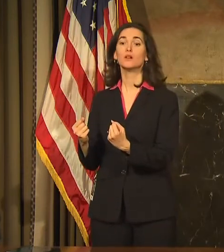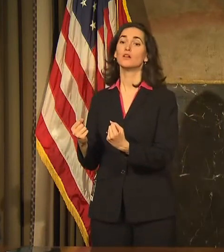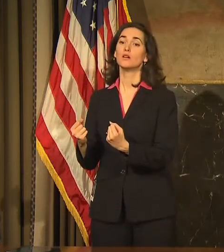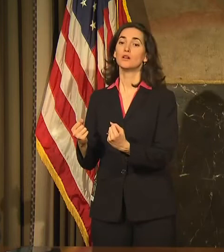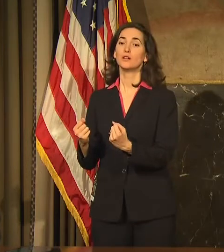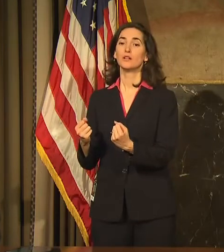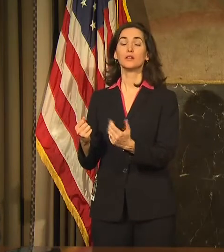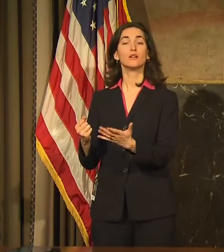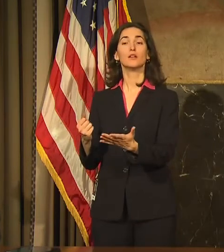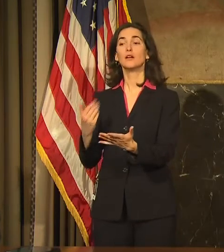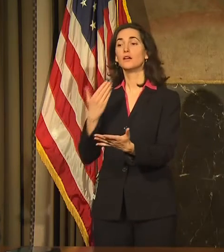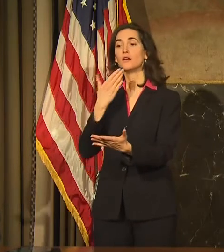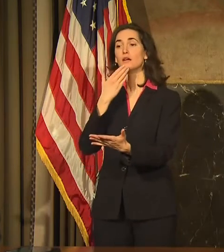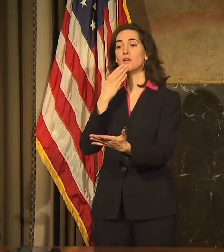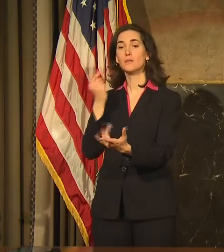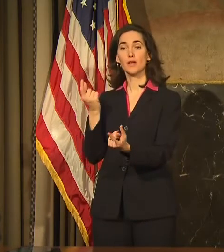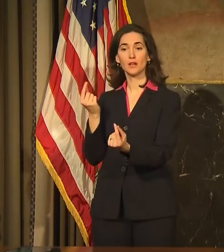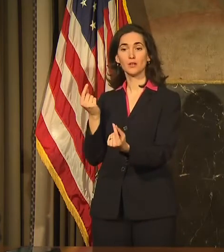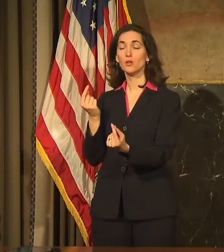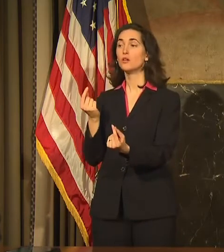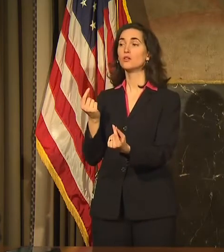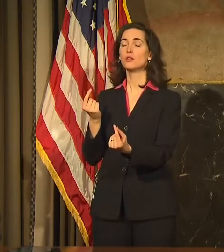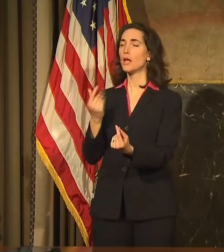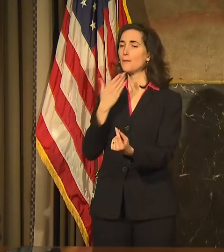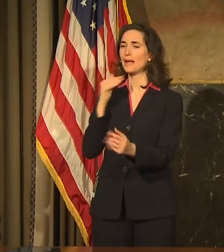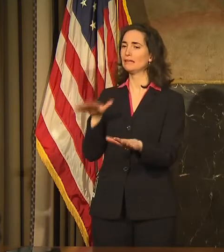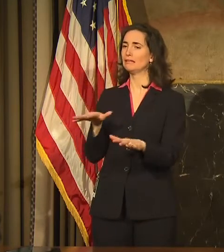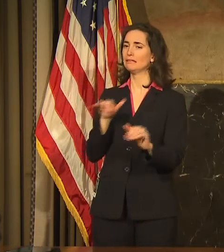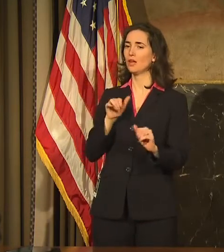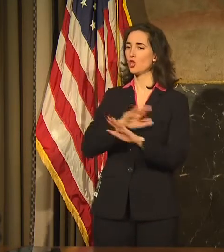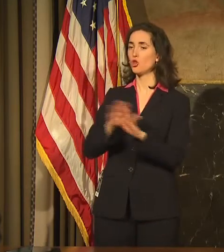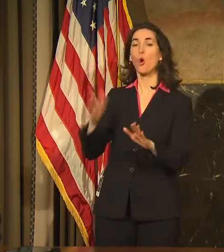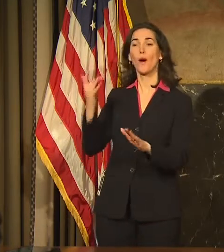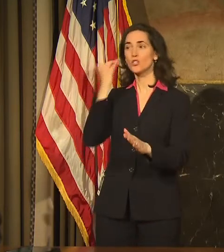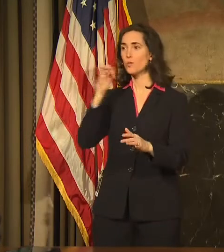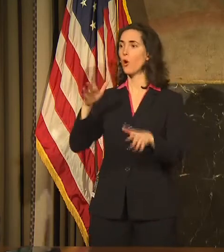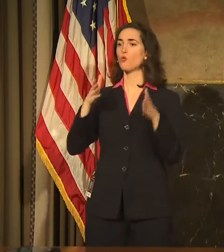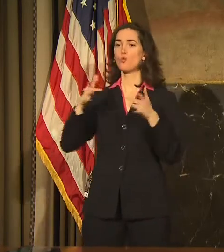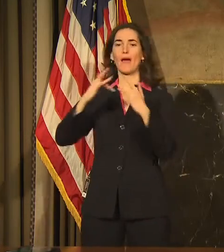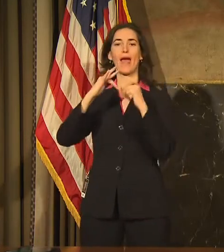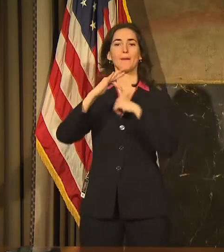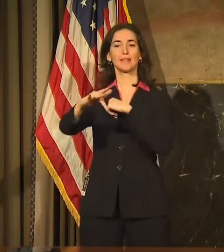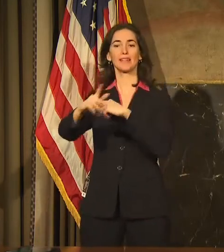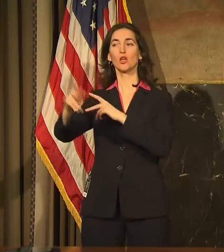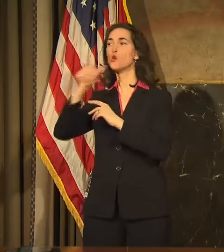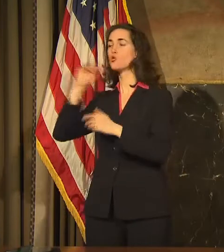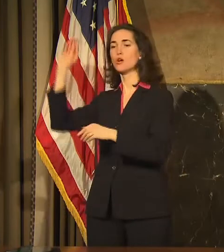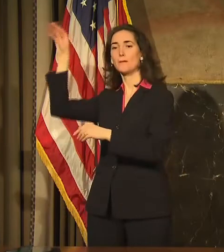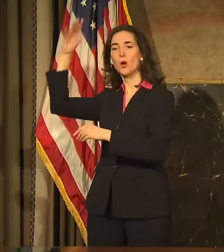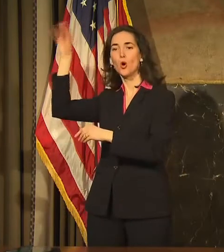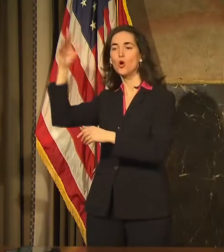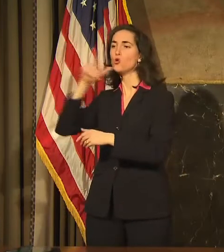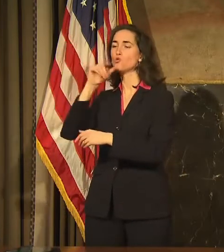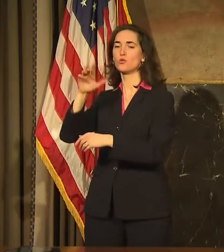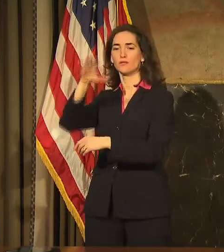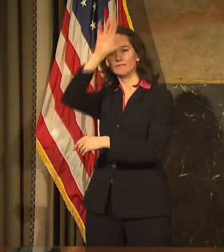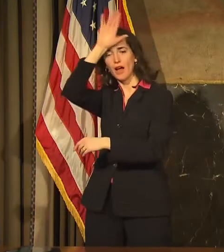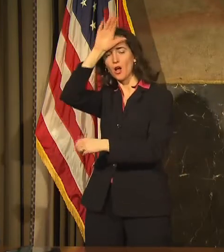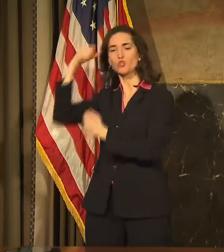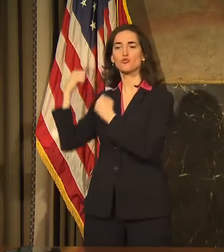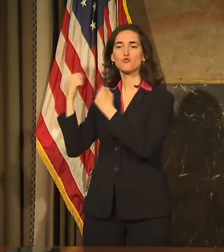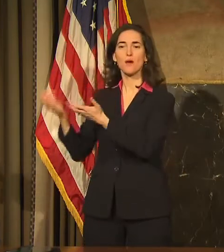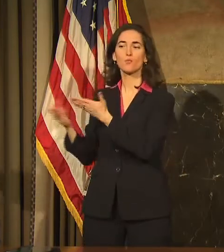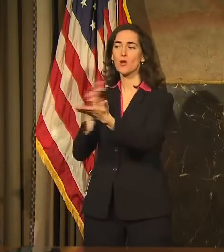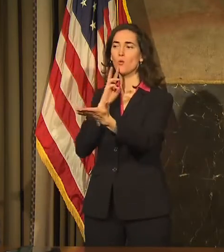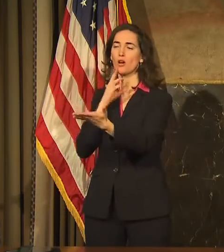emergency responders and people hauling water to places to have a little bit more space to operate out there. So please avoid travel if there's any